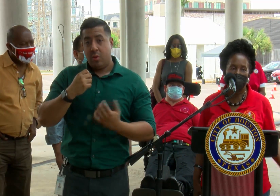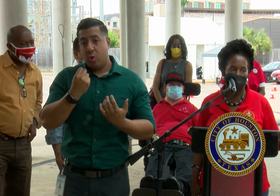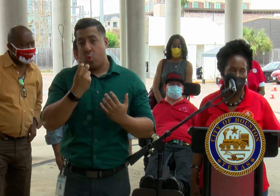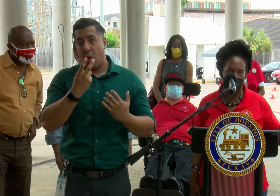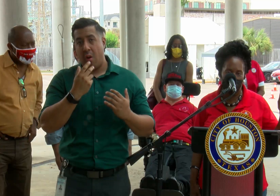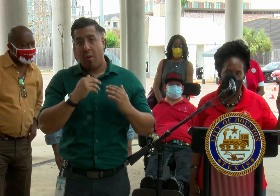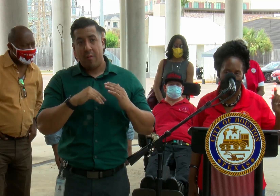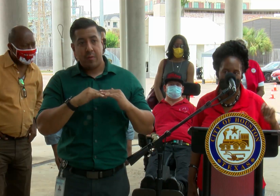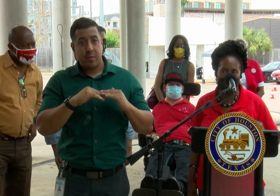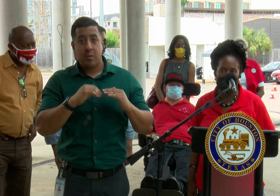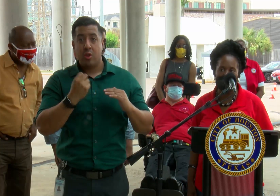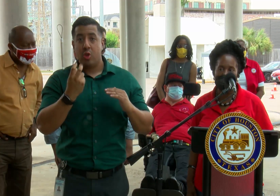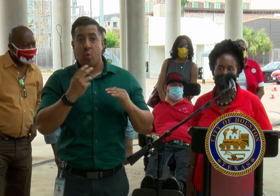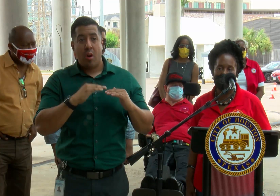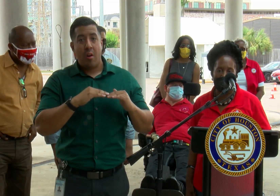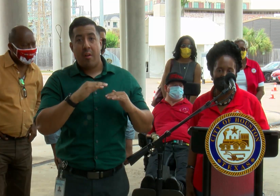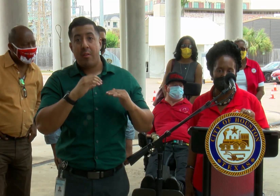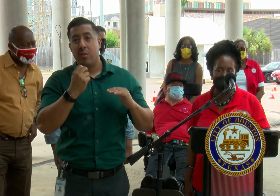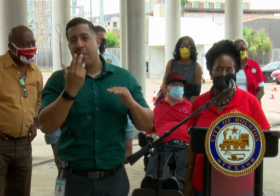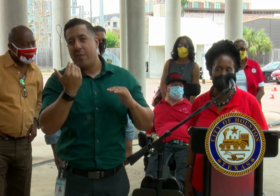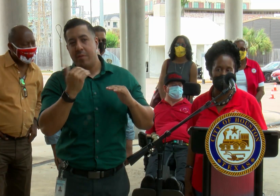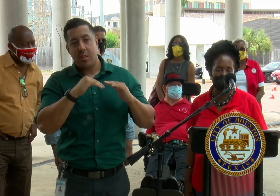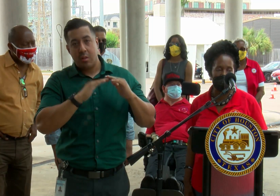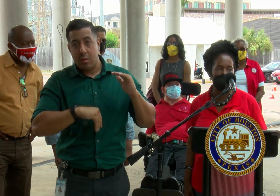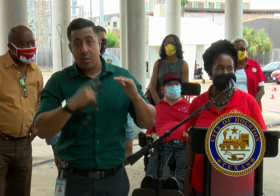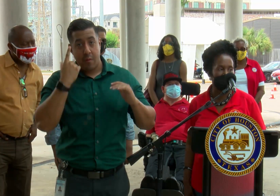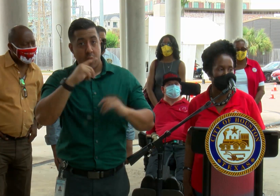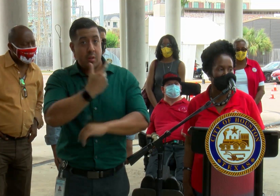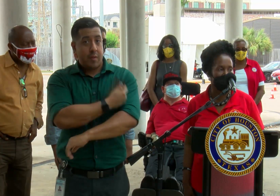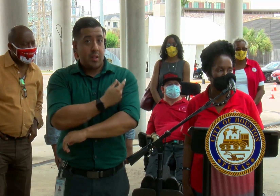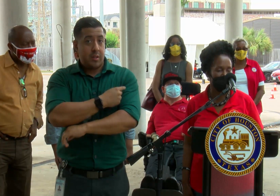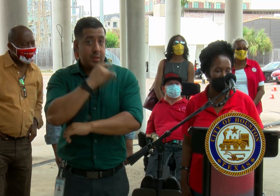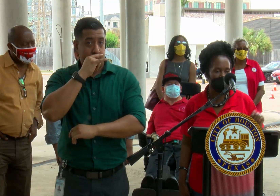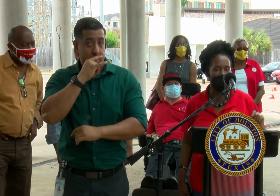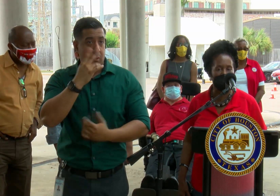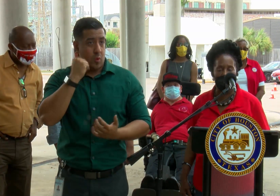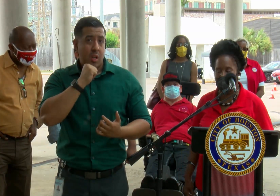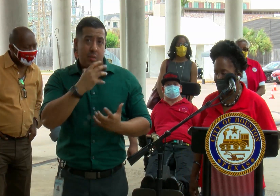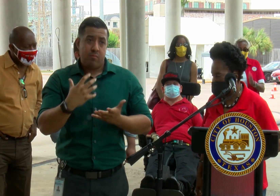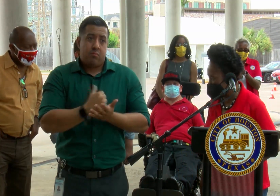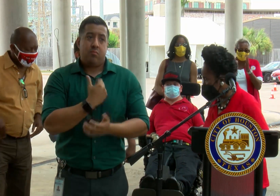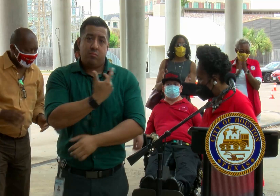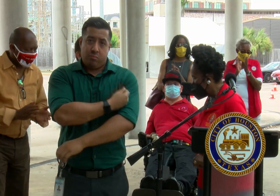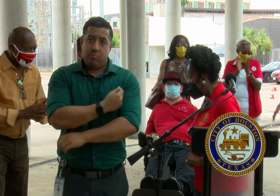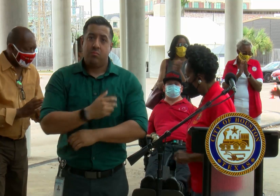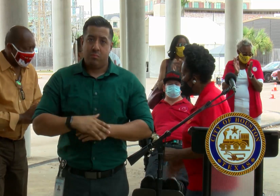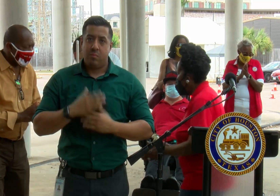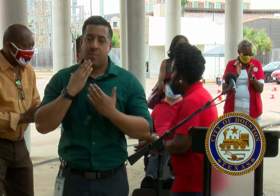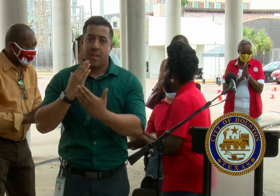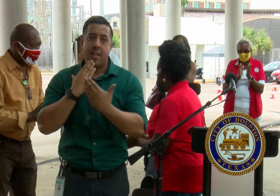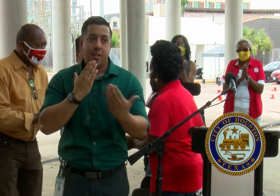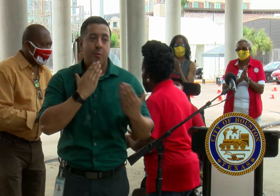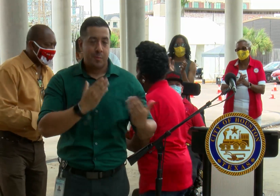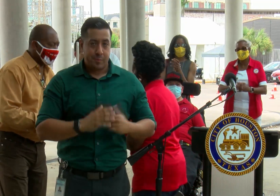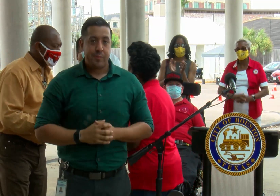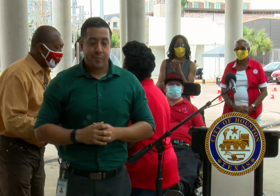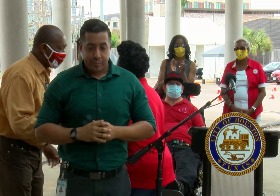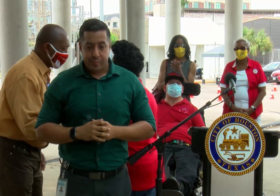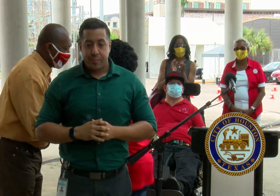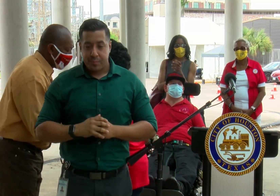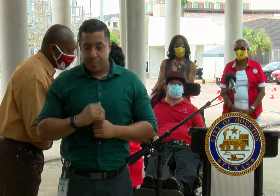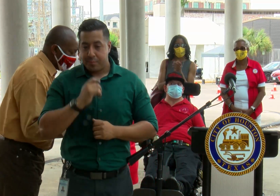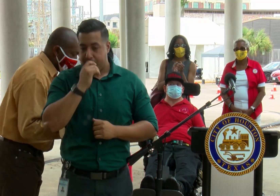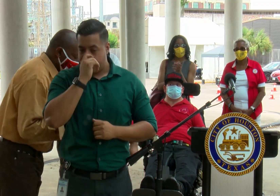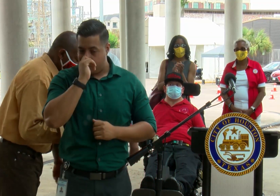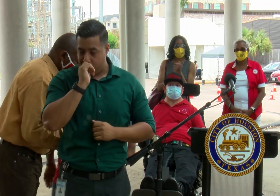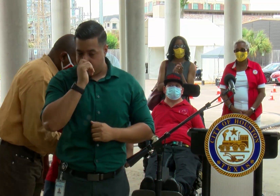15. Nobody should not get the opportunity to vaccinate their child. Thank you all very much. Thank you, Congressman.